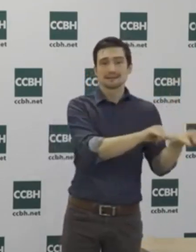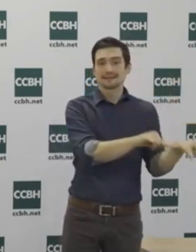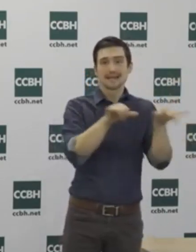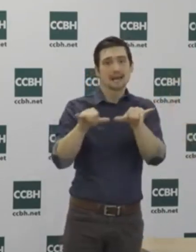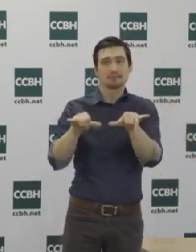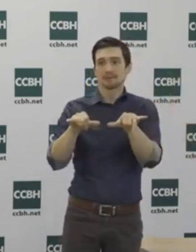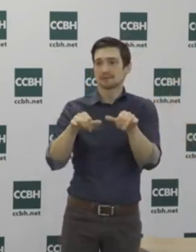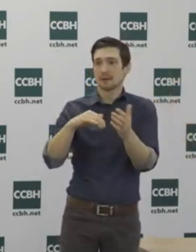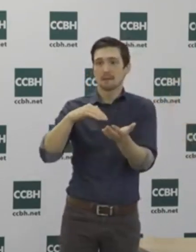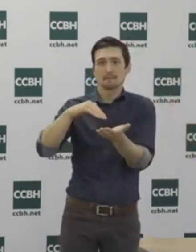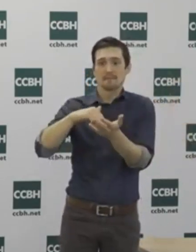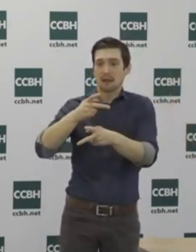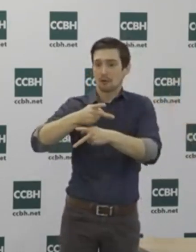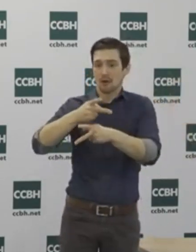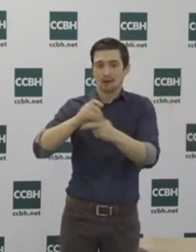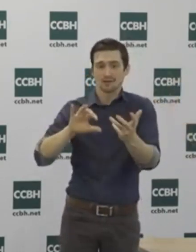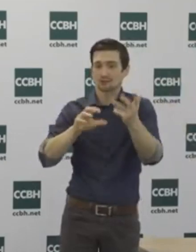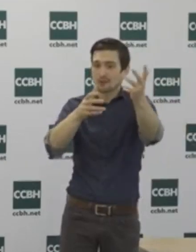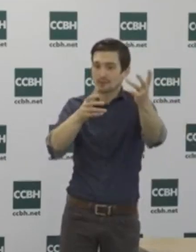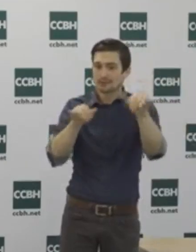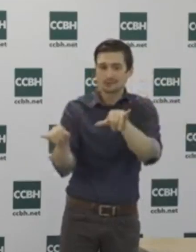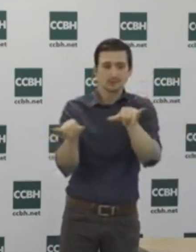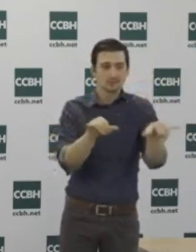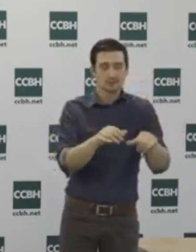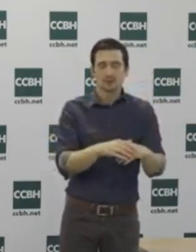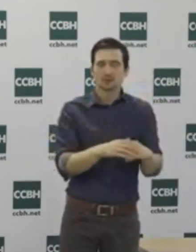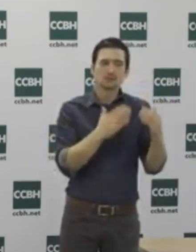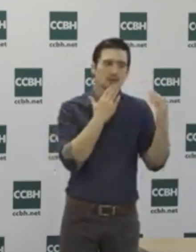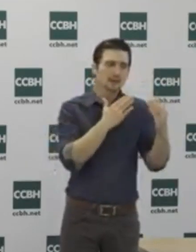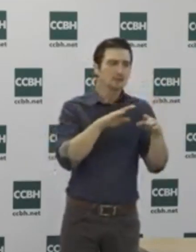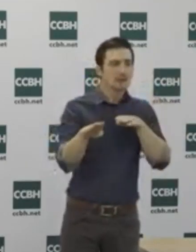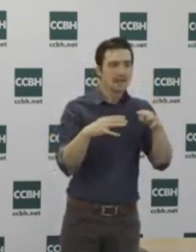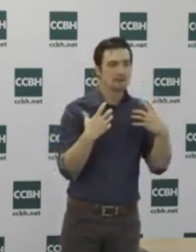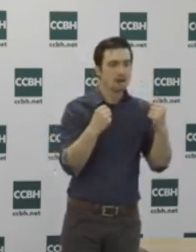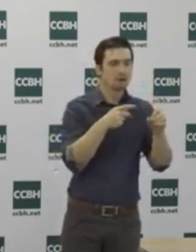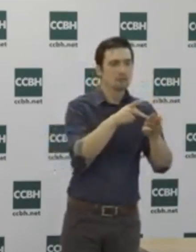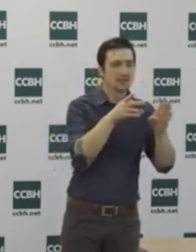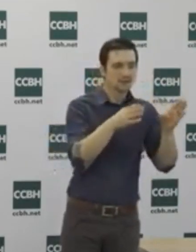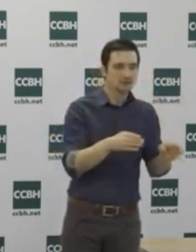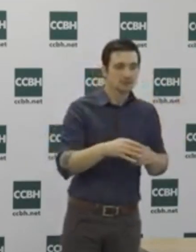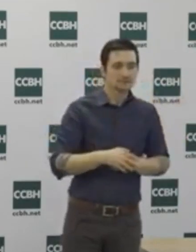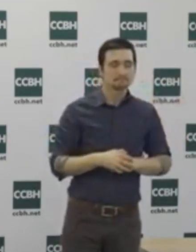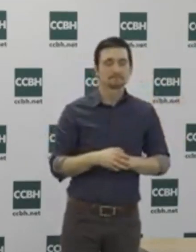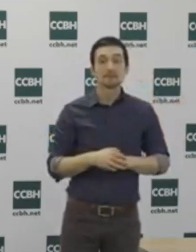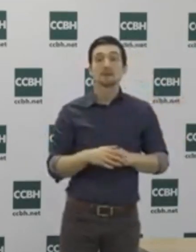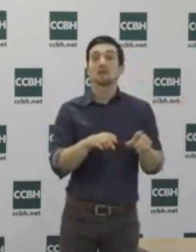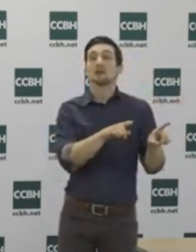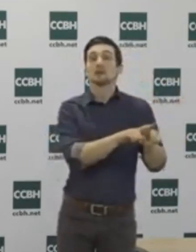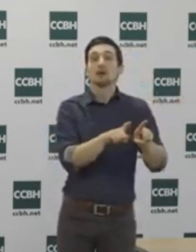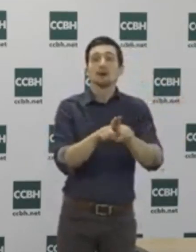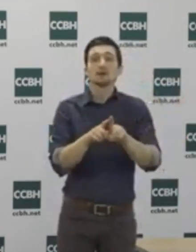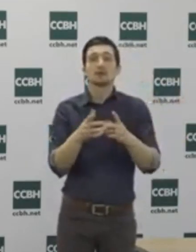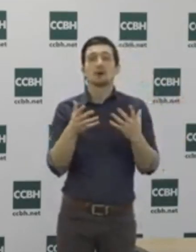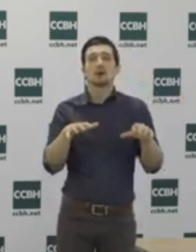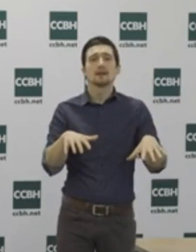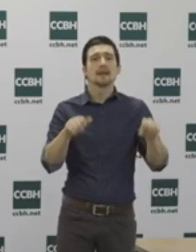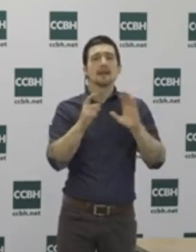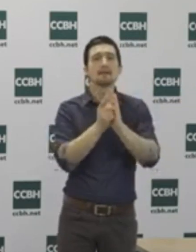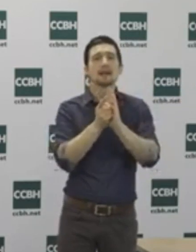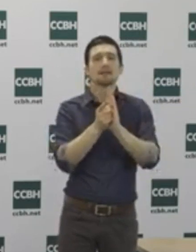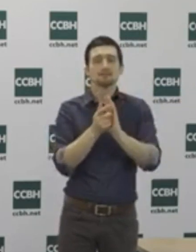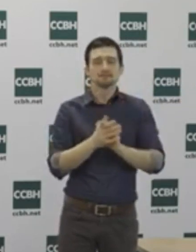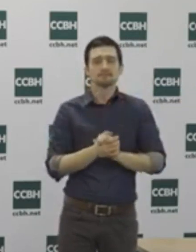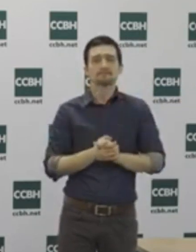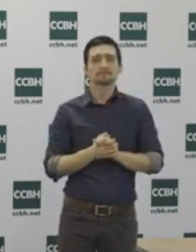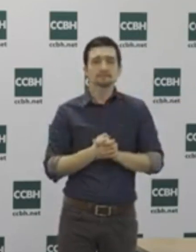And so thank you for all you continue to do. We are with you in this. I also want to just take a moment to remind folks that there